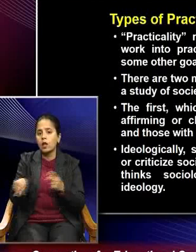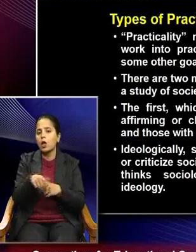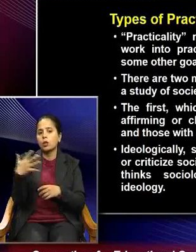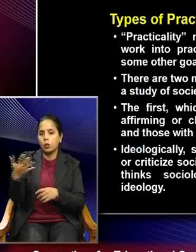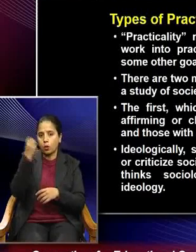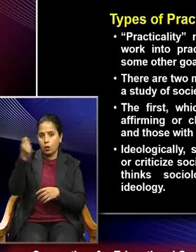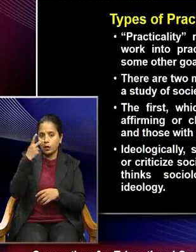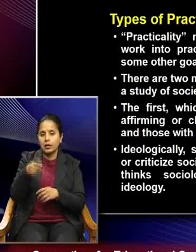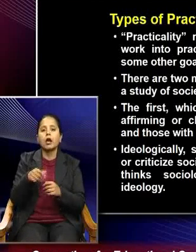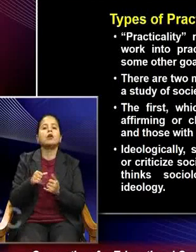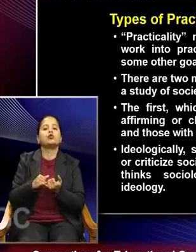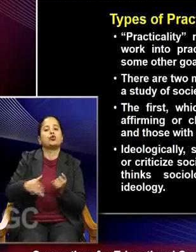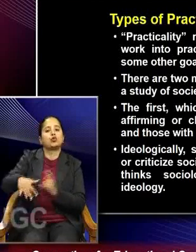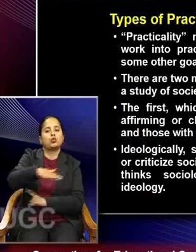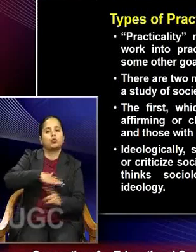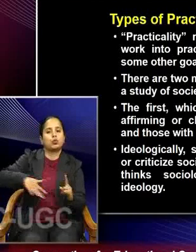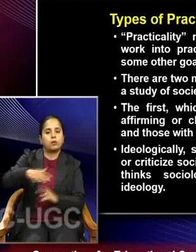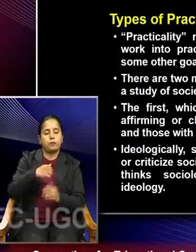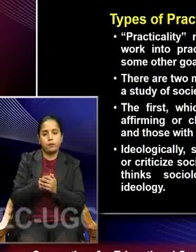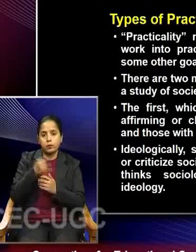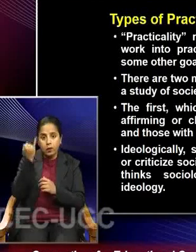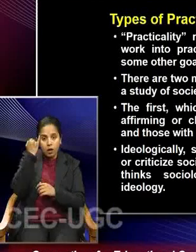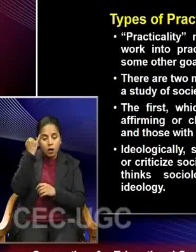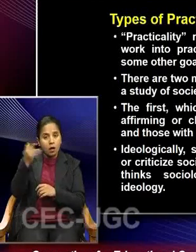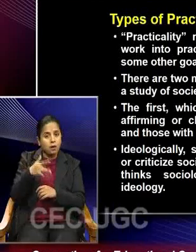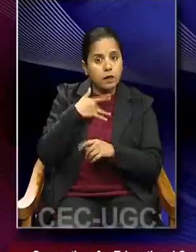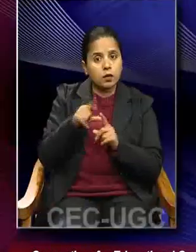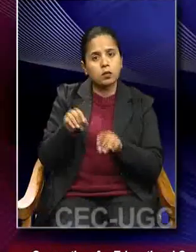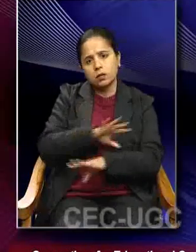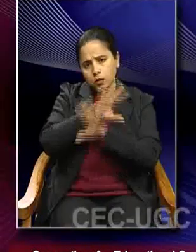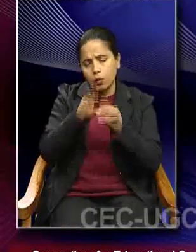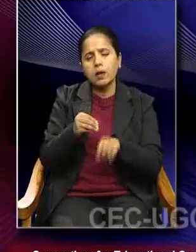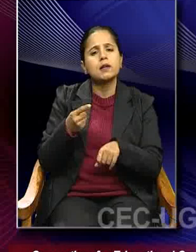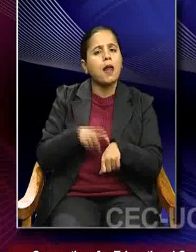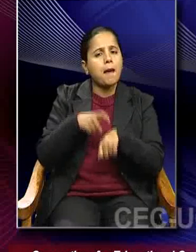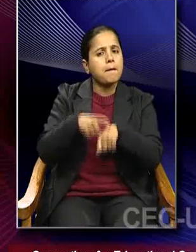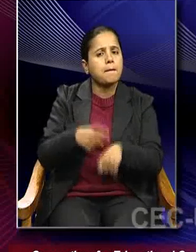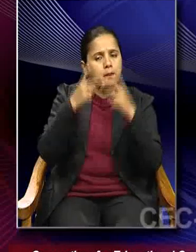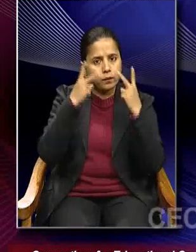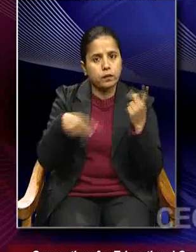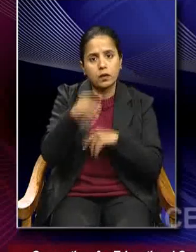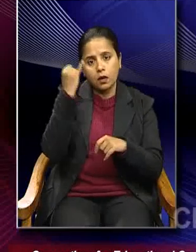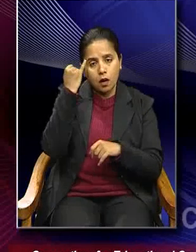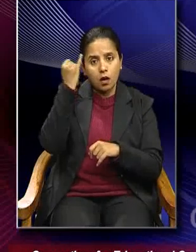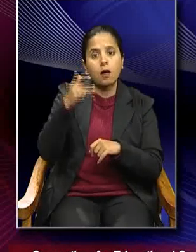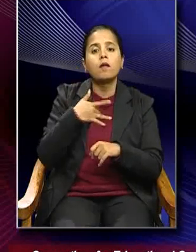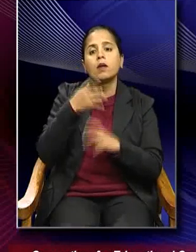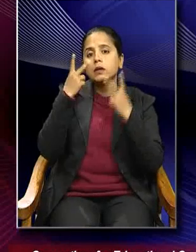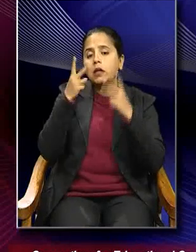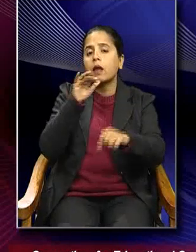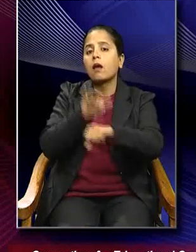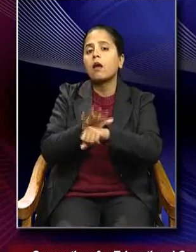a society. So, the ideology most of the time is the ideology of